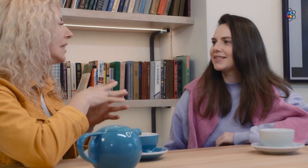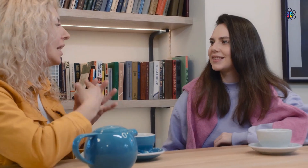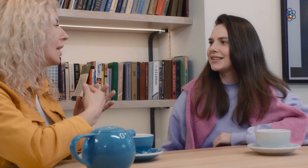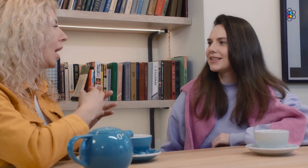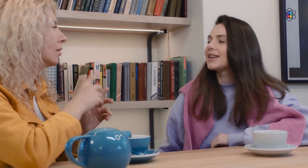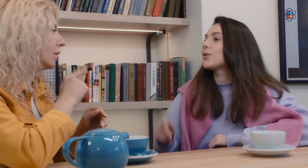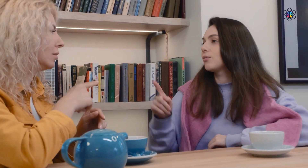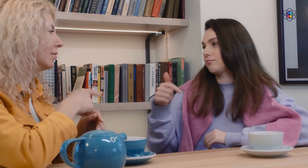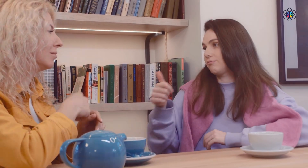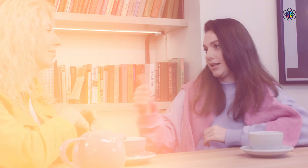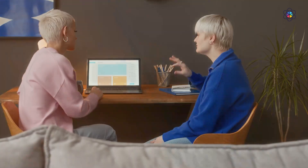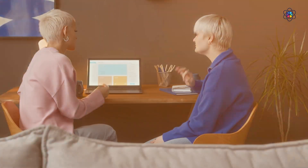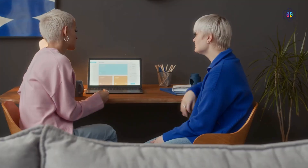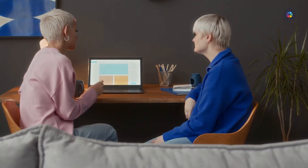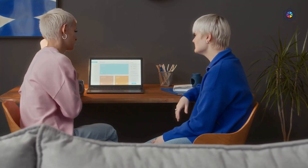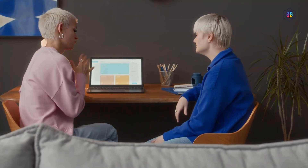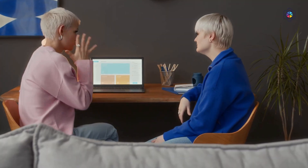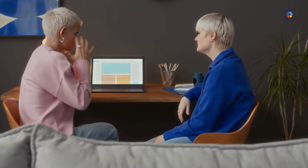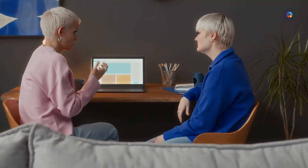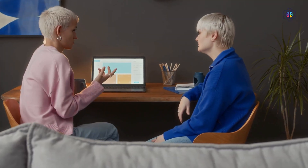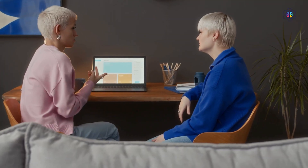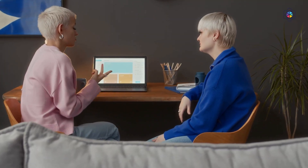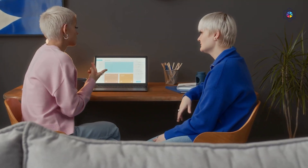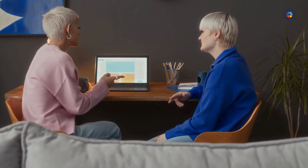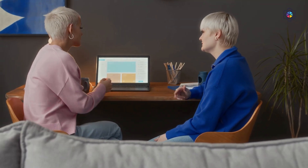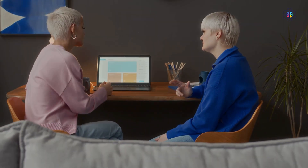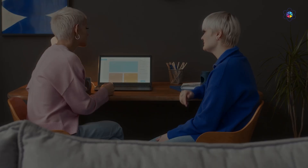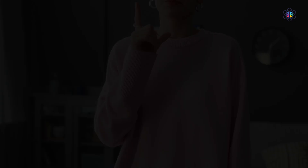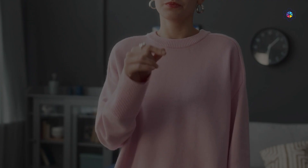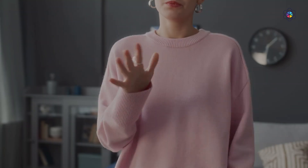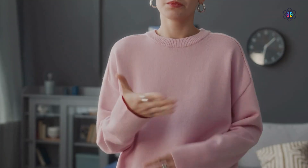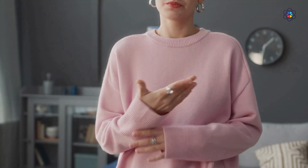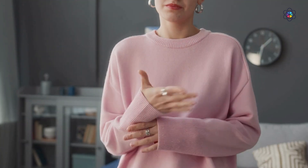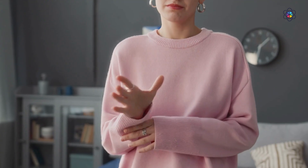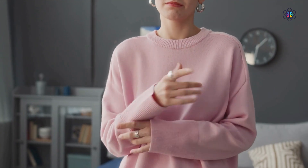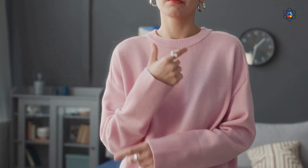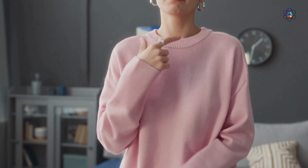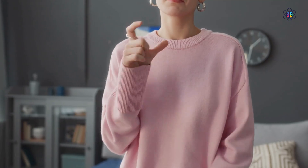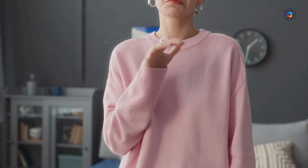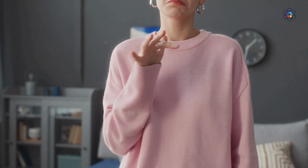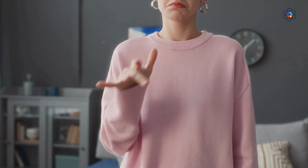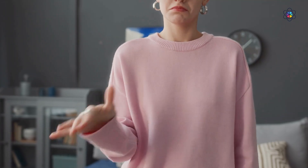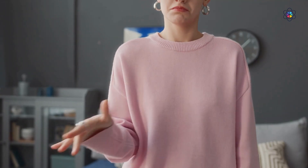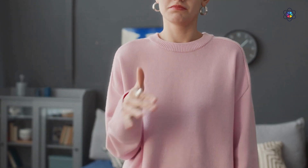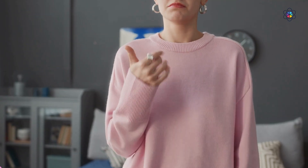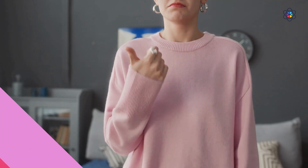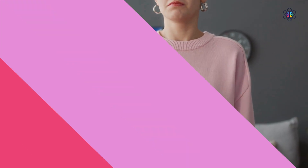their first language. For them, it's not just communication, it's identity, culture, and connection.